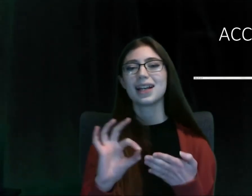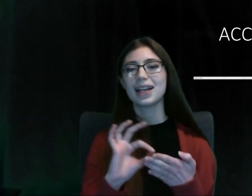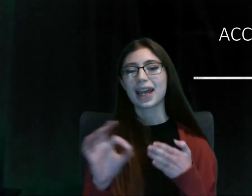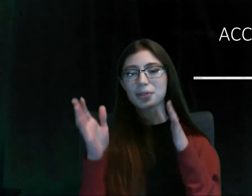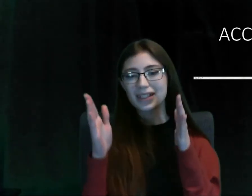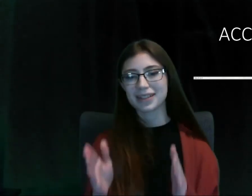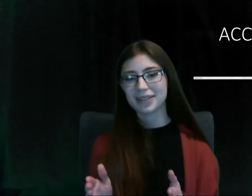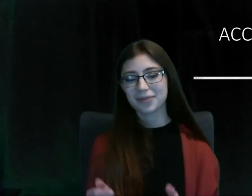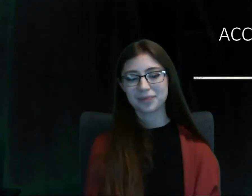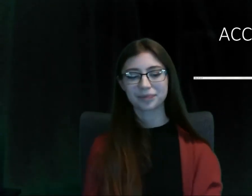Accountant.